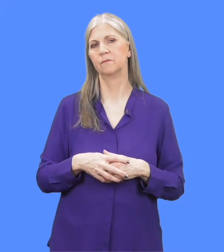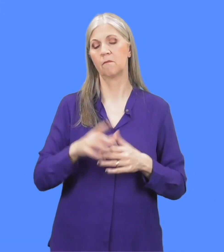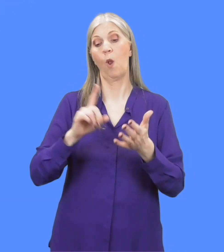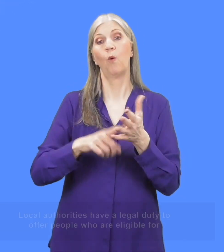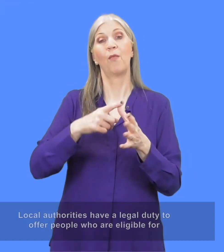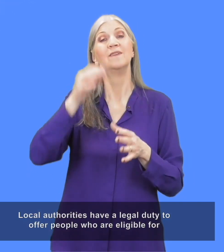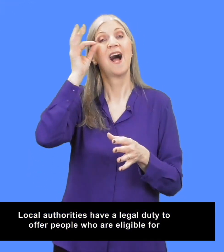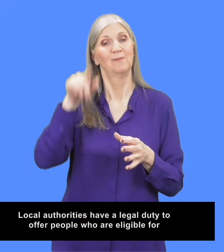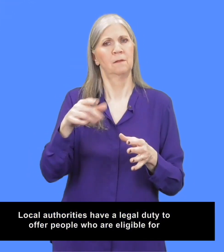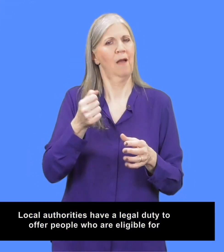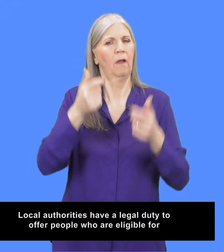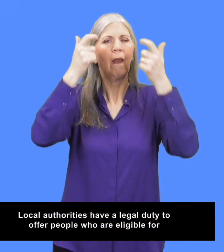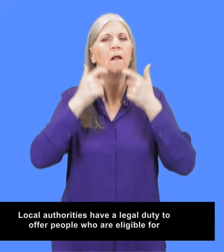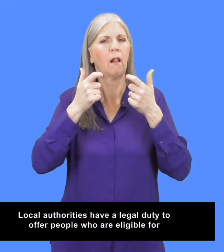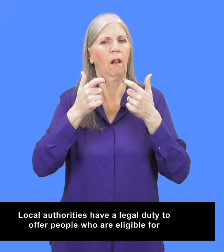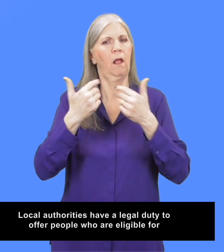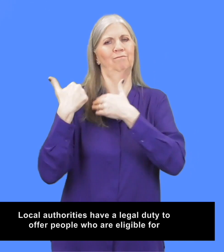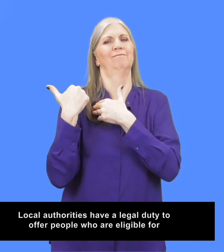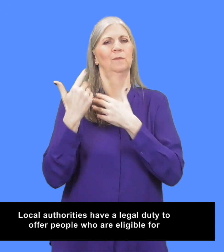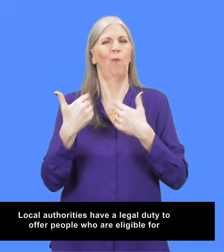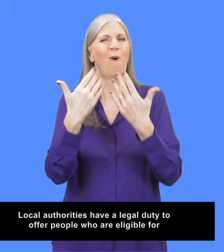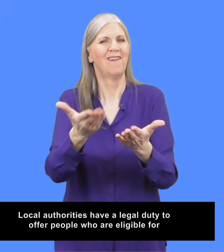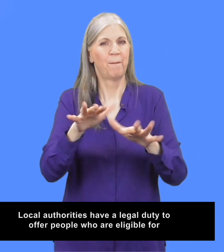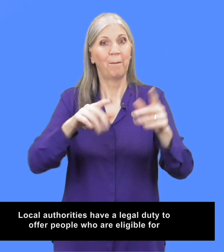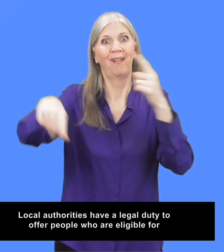Local authorities have a legal duty to offer people who are eligible for